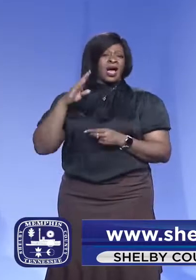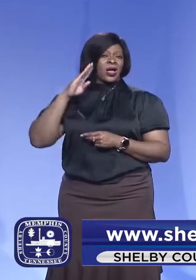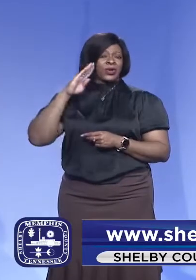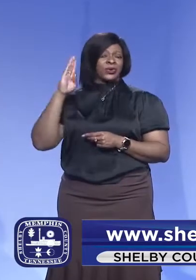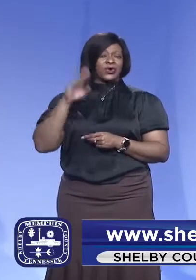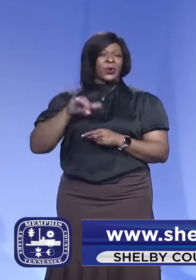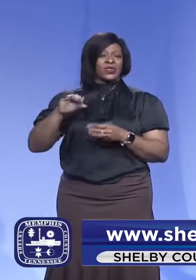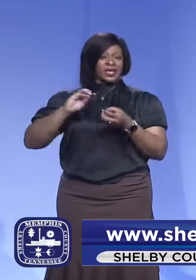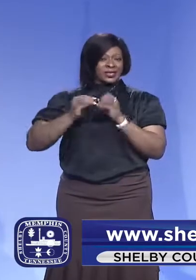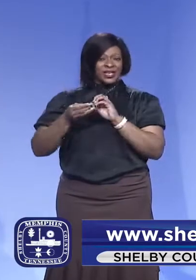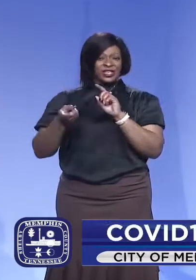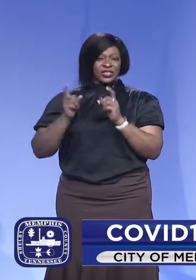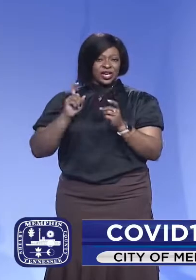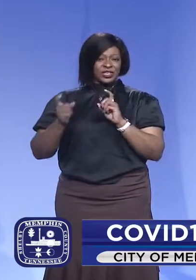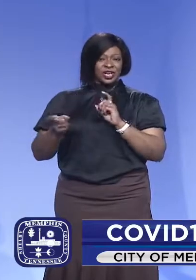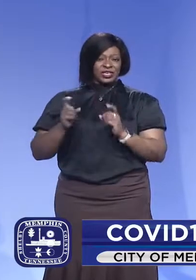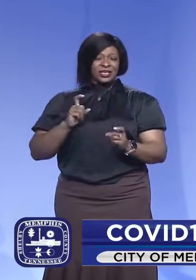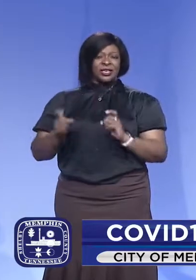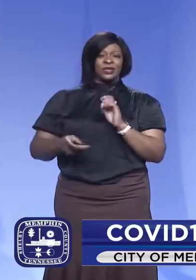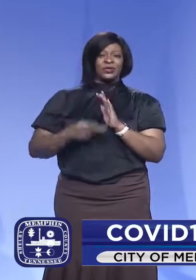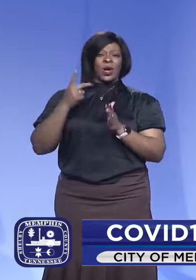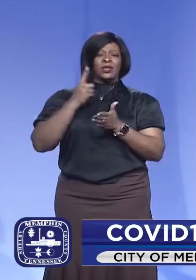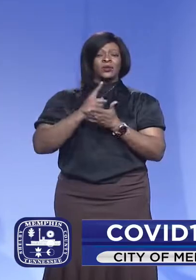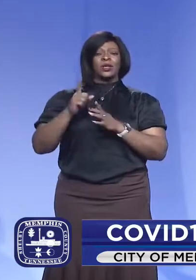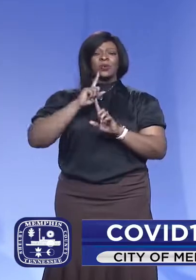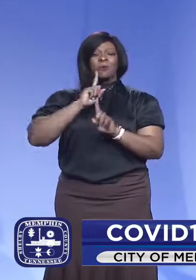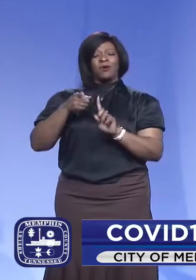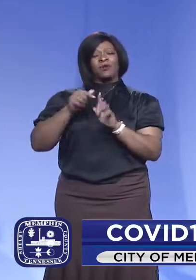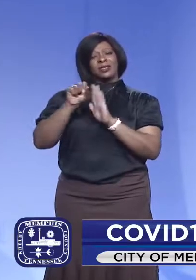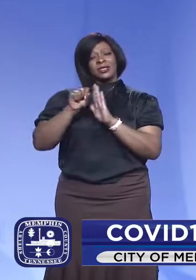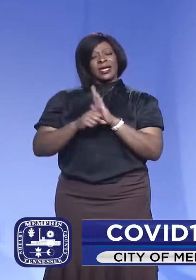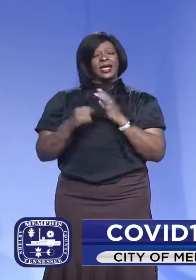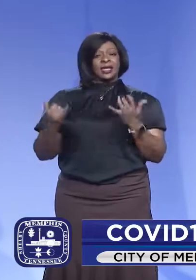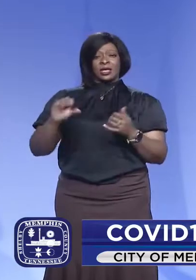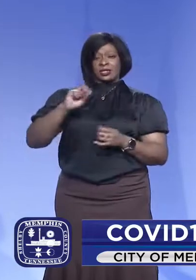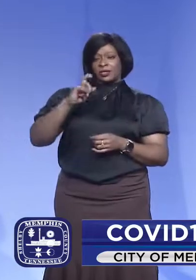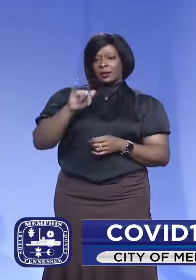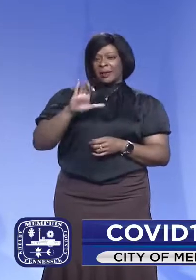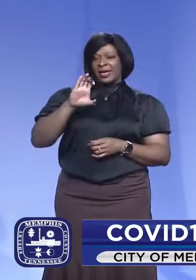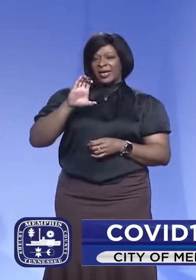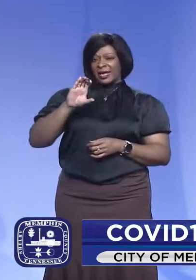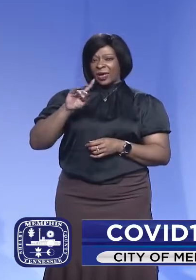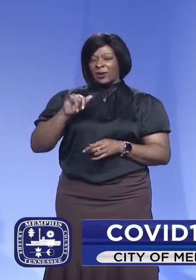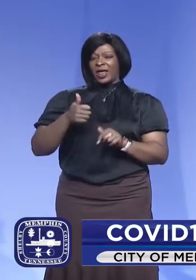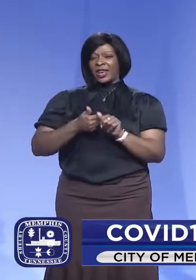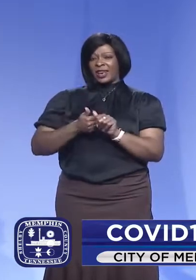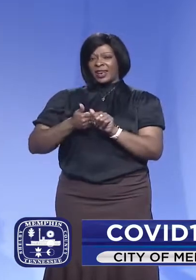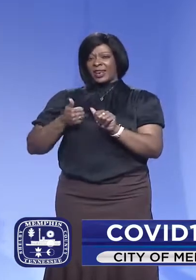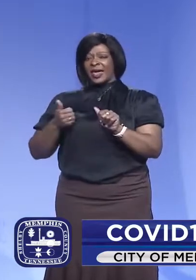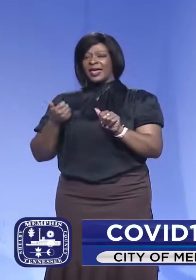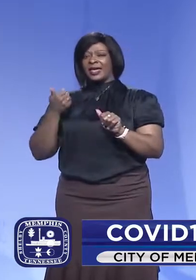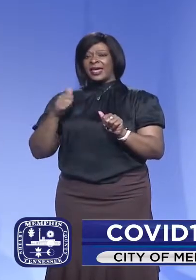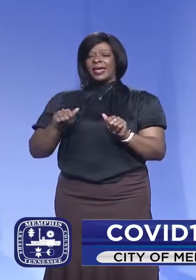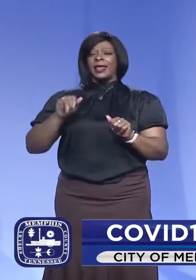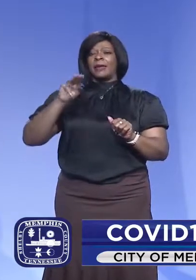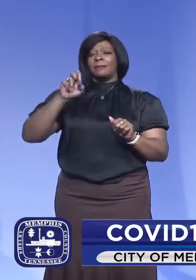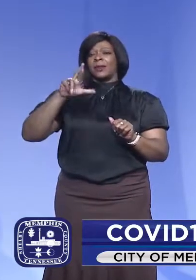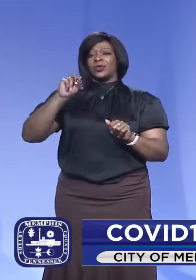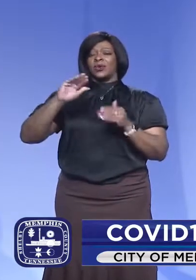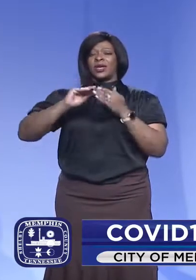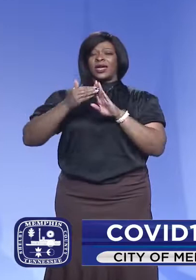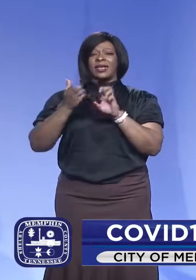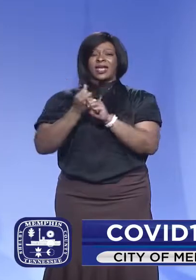the data is changing and the twice weekly reports from the state, but right now Shelby County lags some other metro counties in the percentage